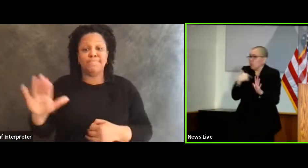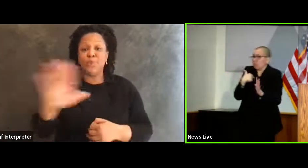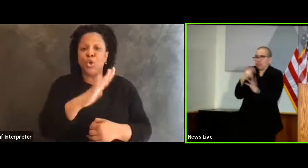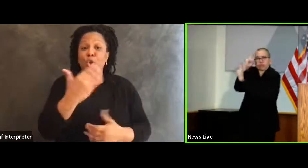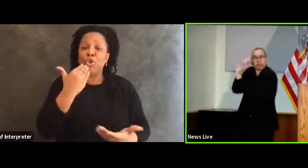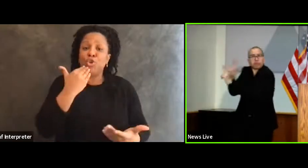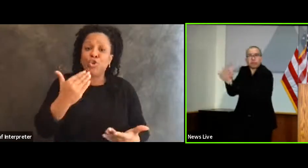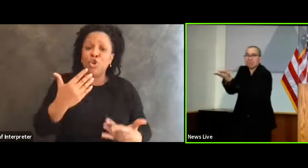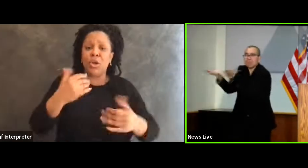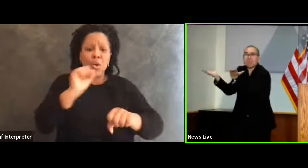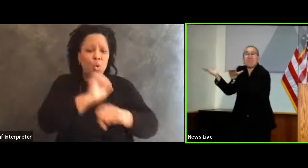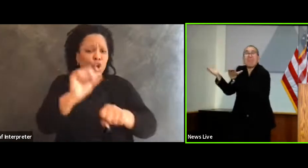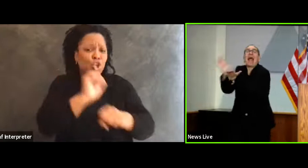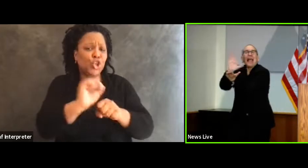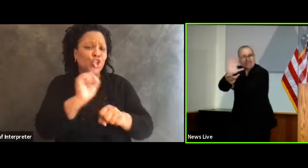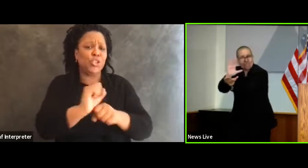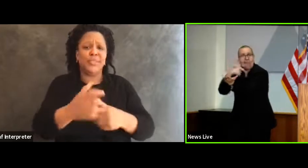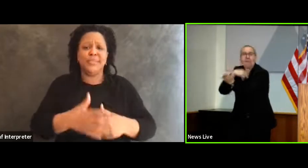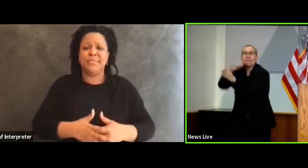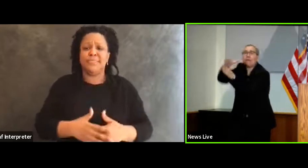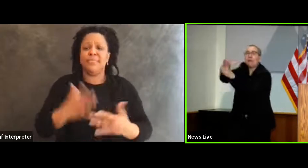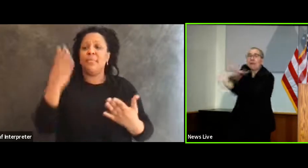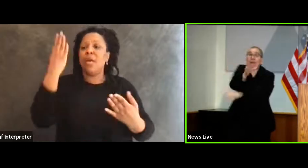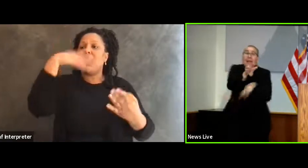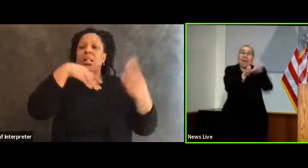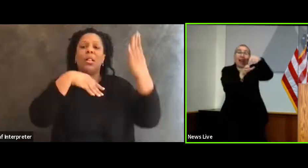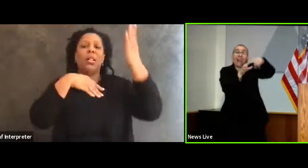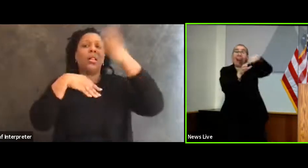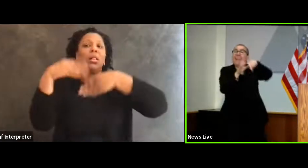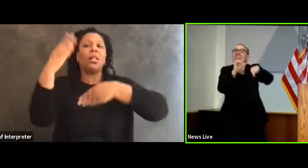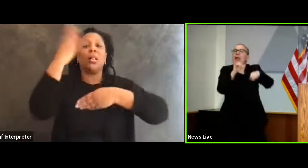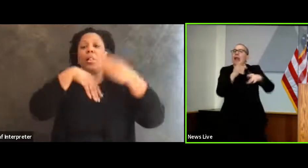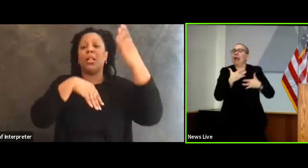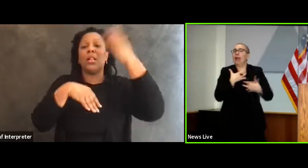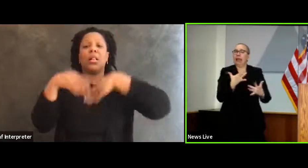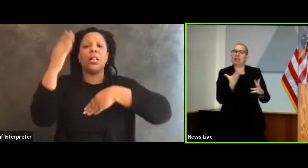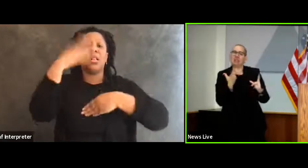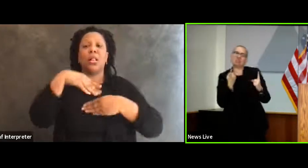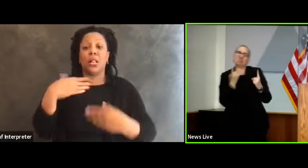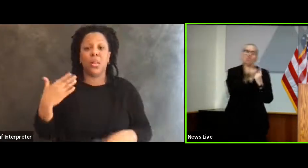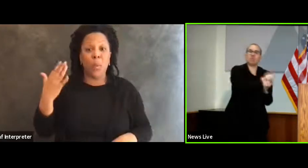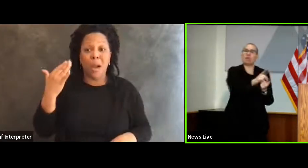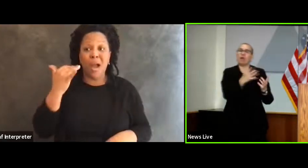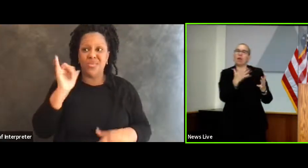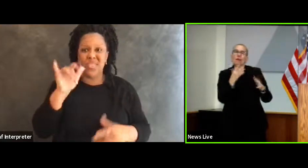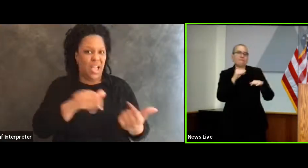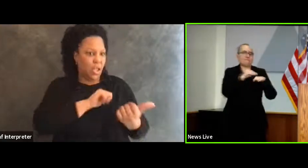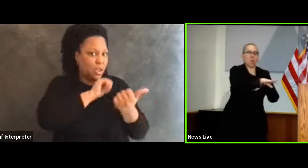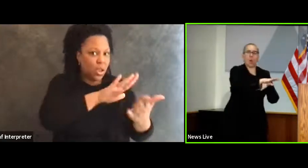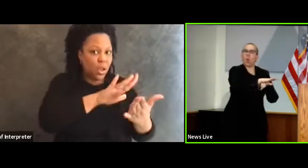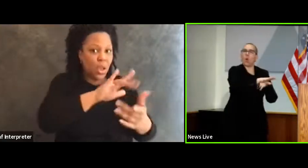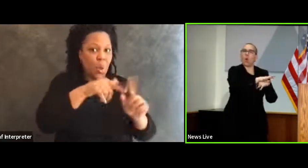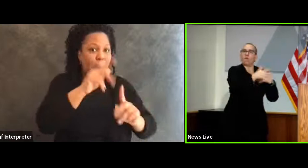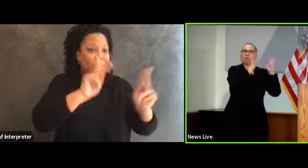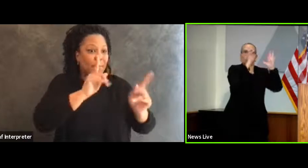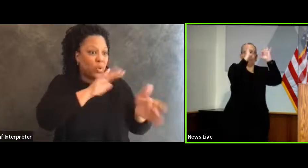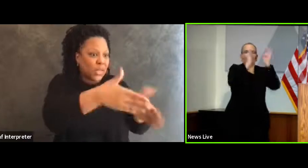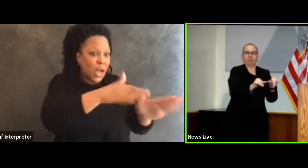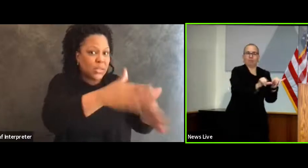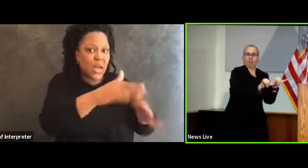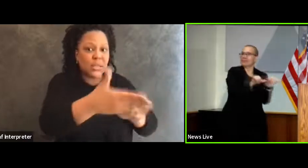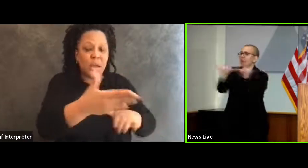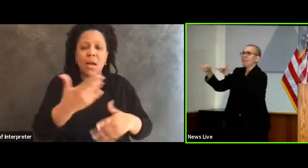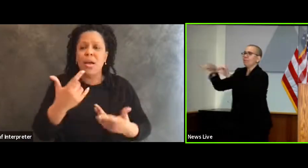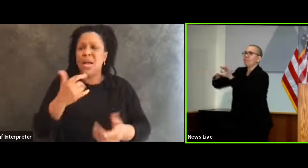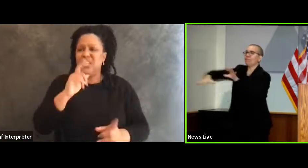by these deadly force encounters that never should have happened. For all of our safety, we have to take